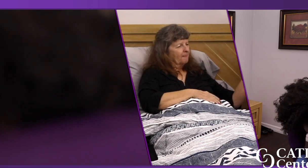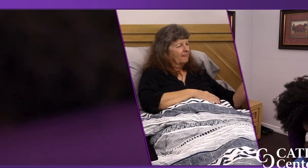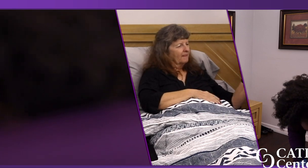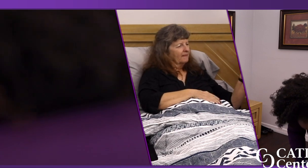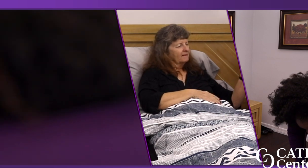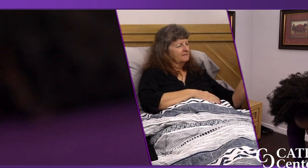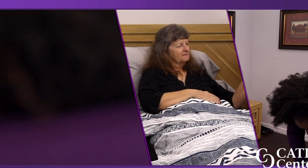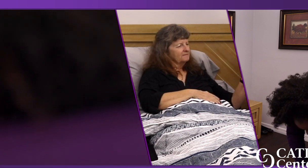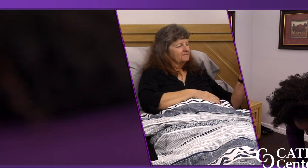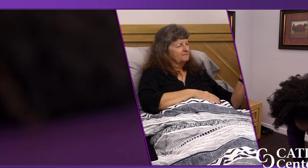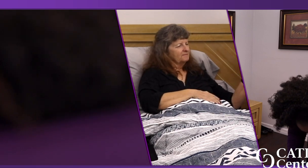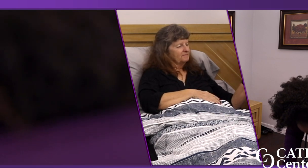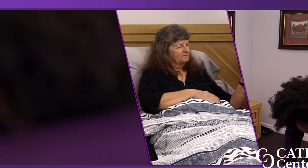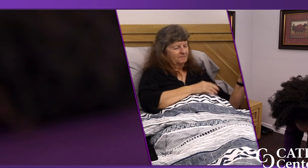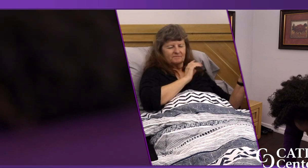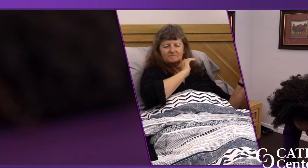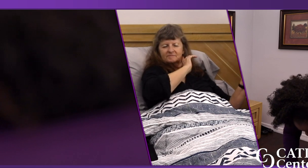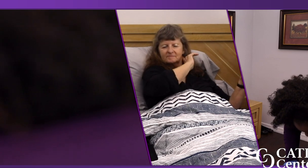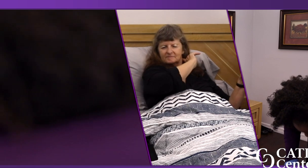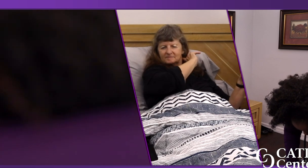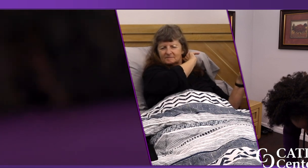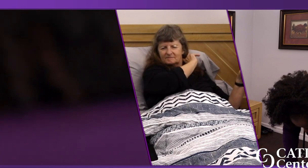"The nurse has returned, Cheryl."